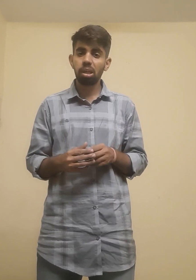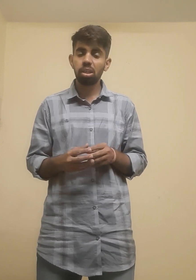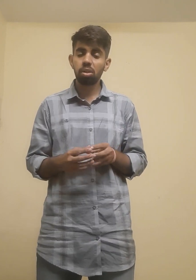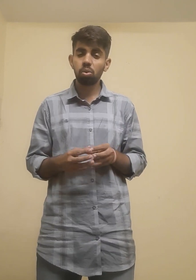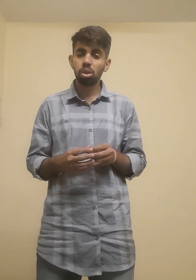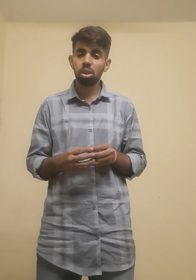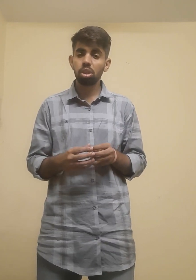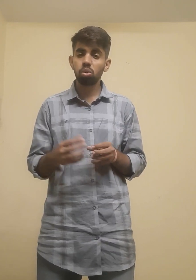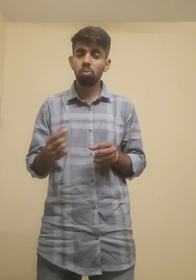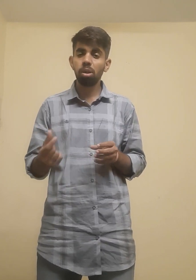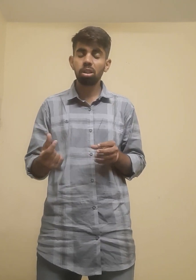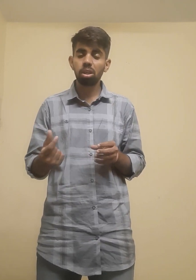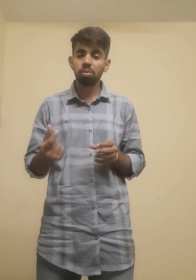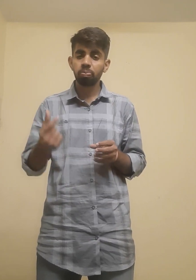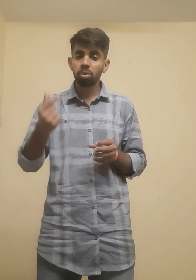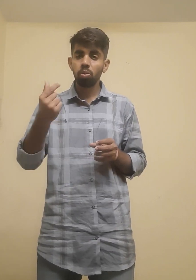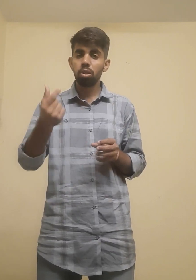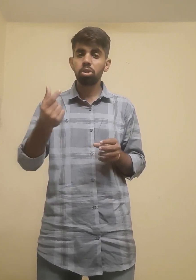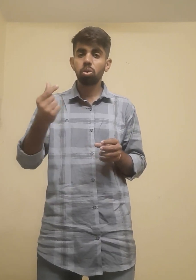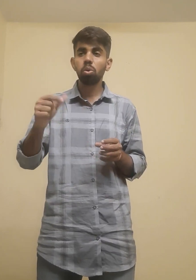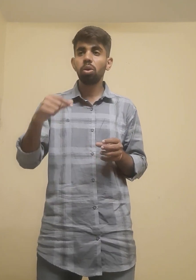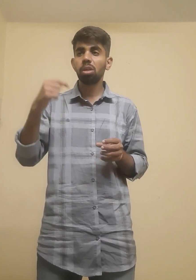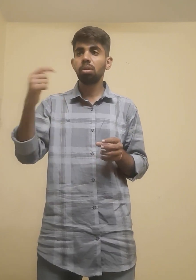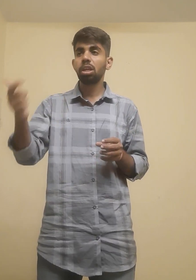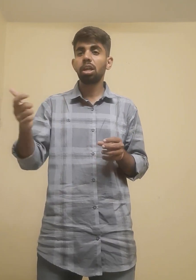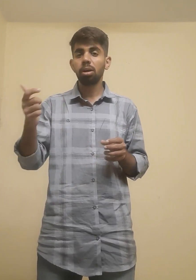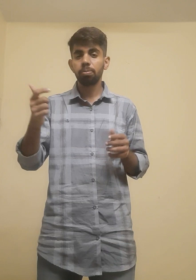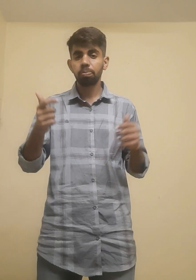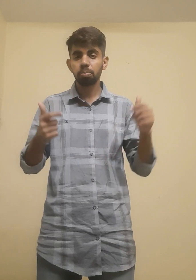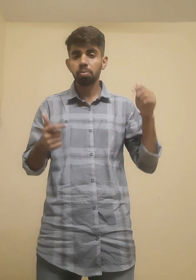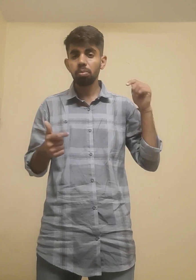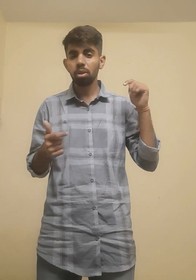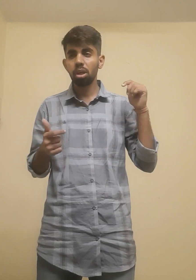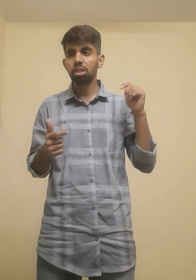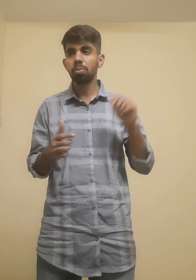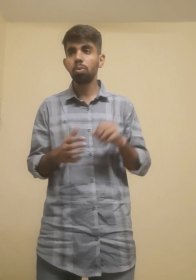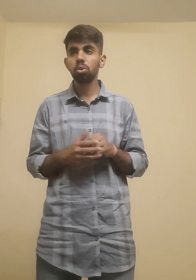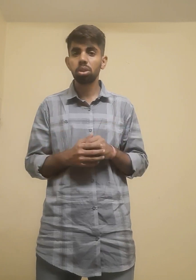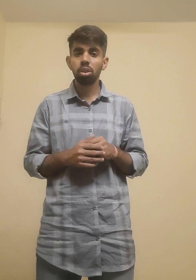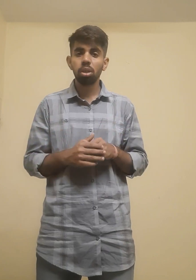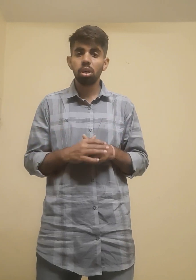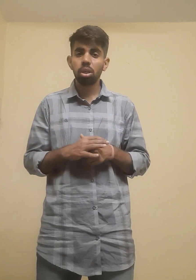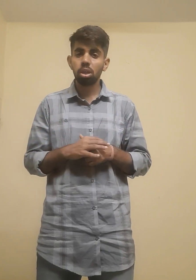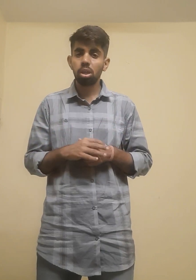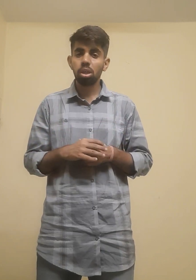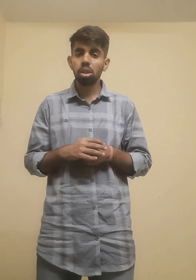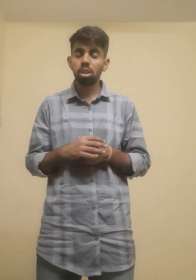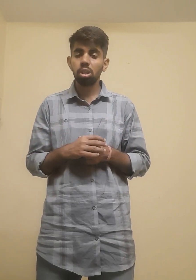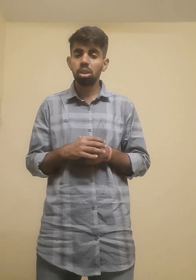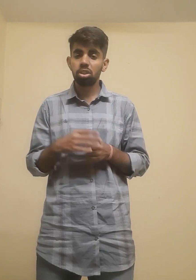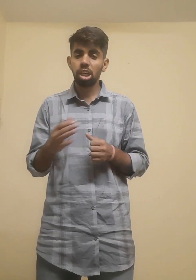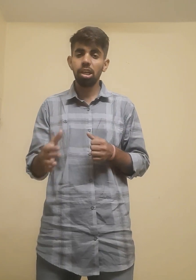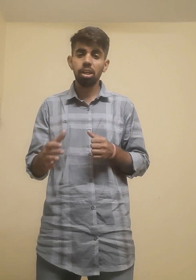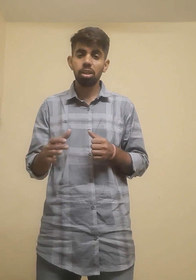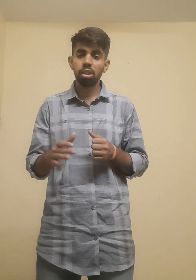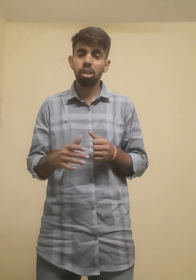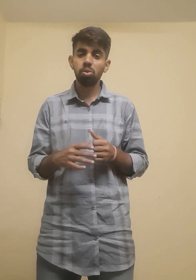parent. The show method will show the variable data, and suppose the child, there is